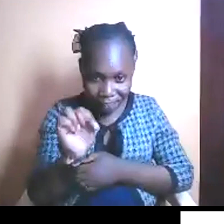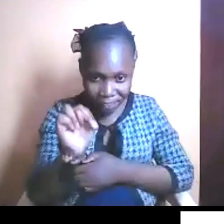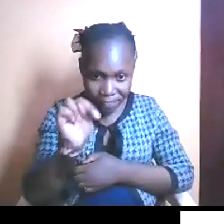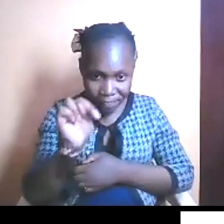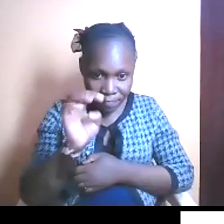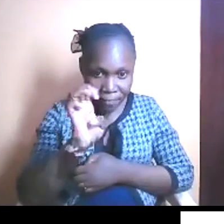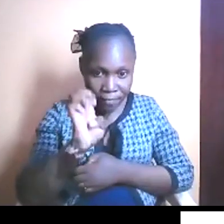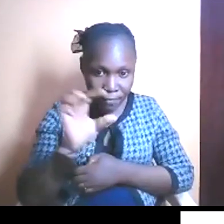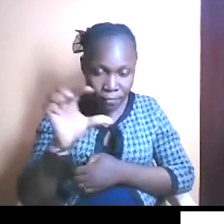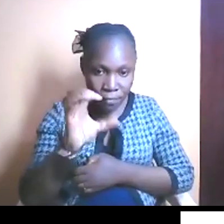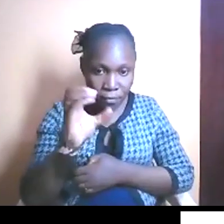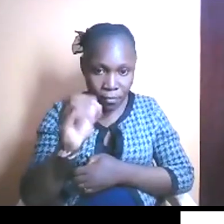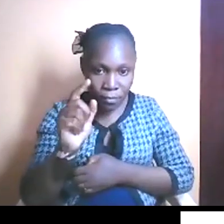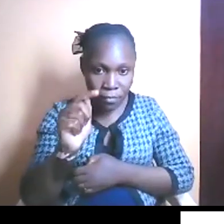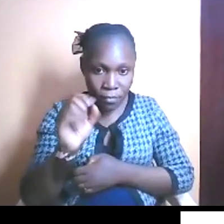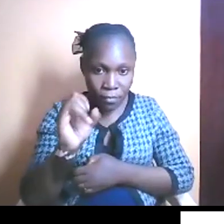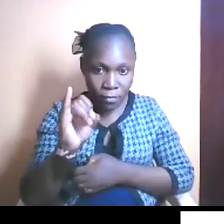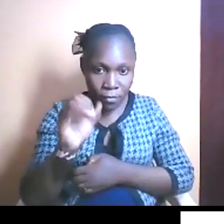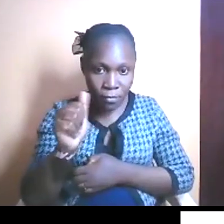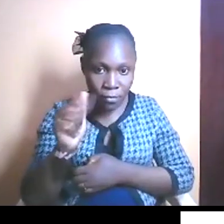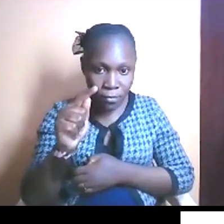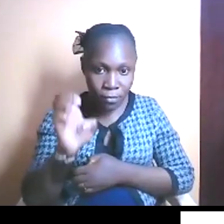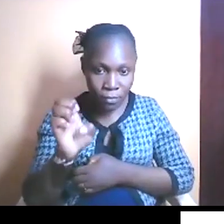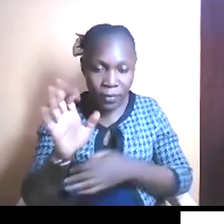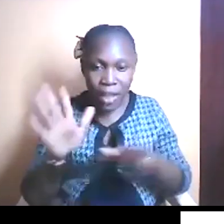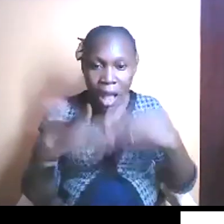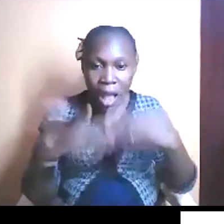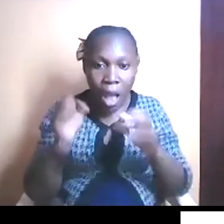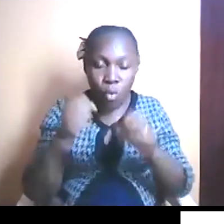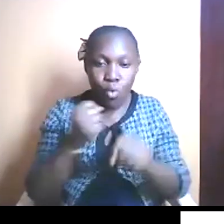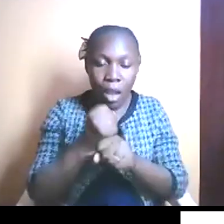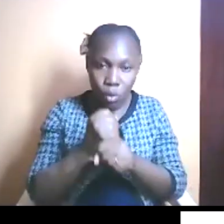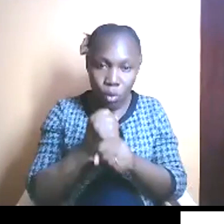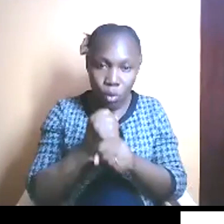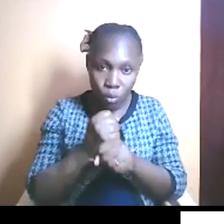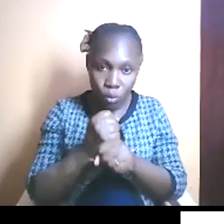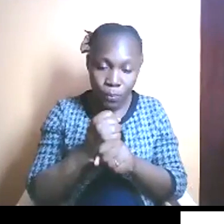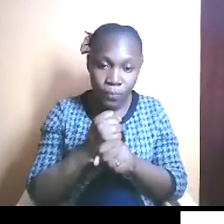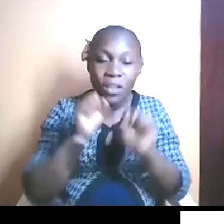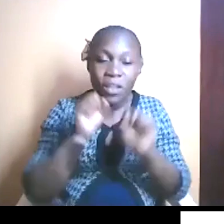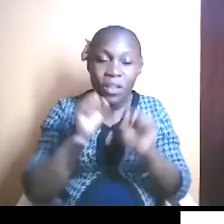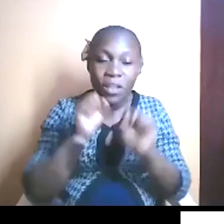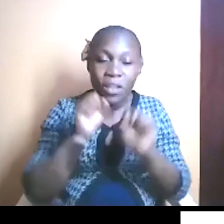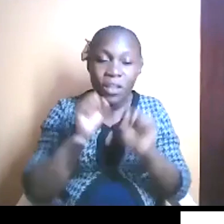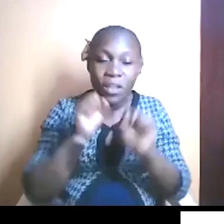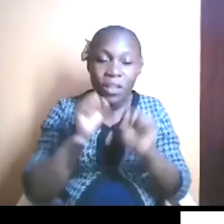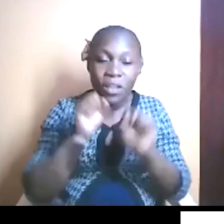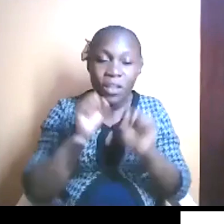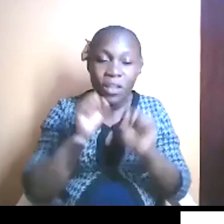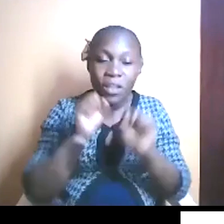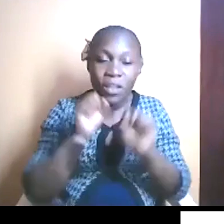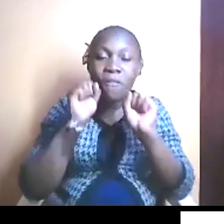deal, especially elsewhere or in the same company, if you can fortify yourself with,